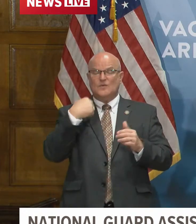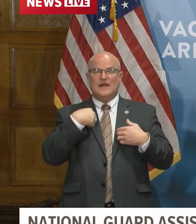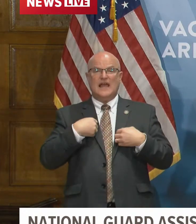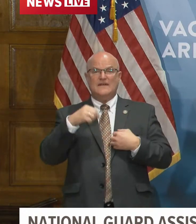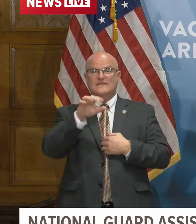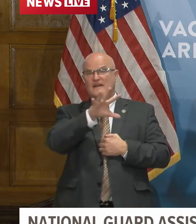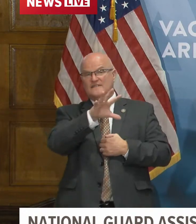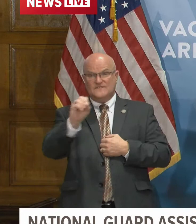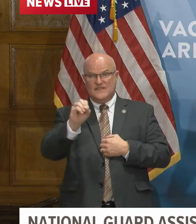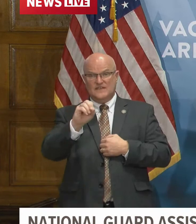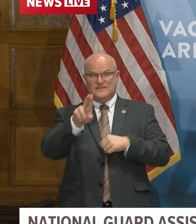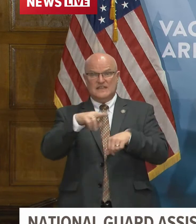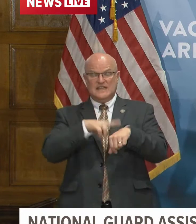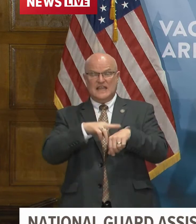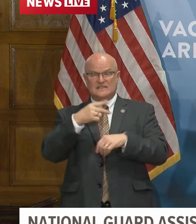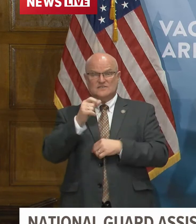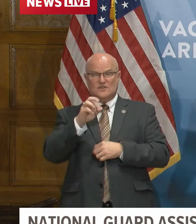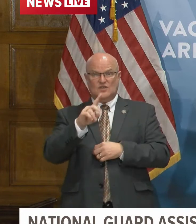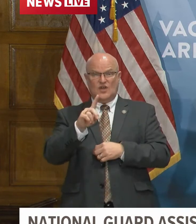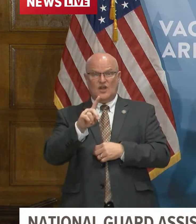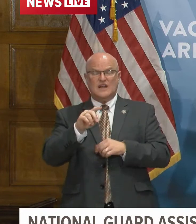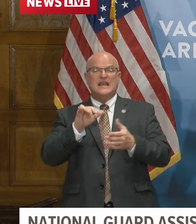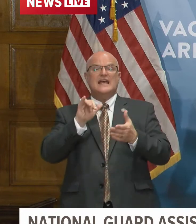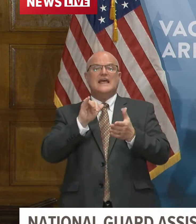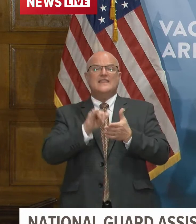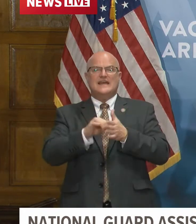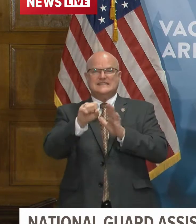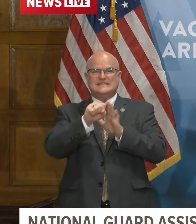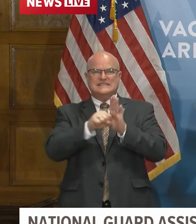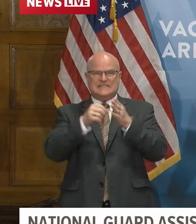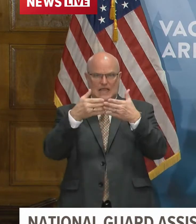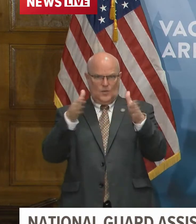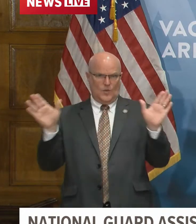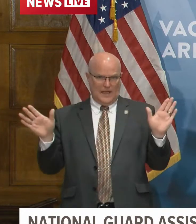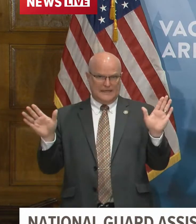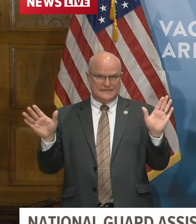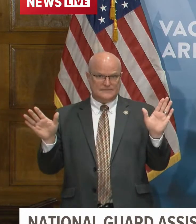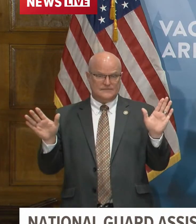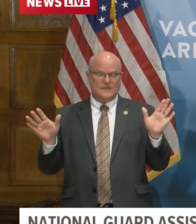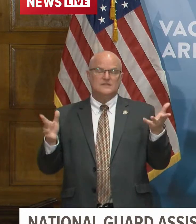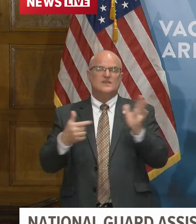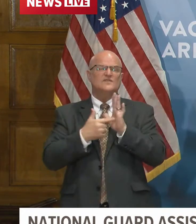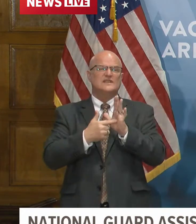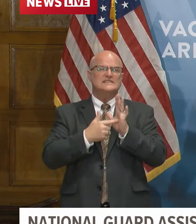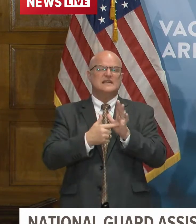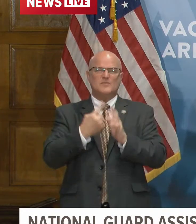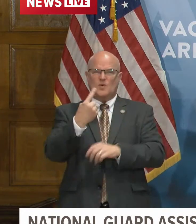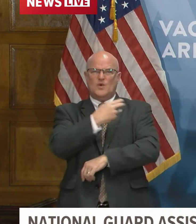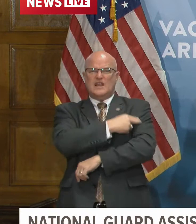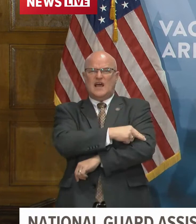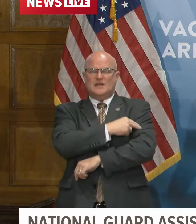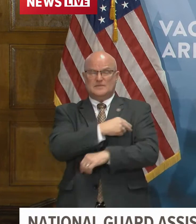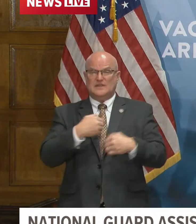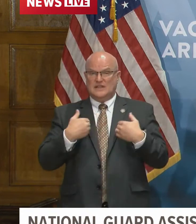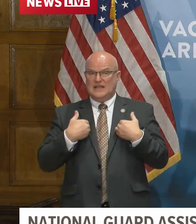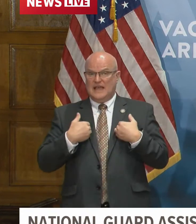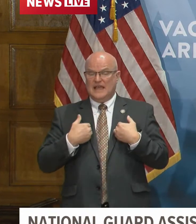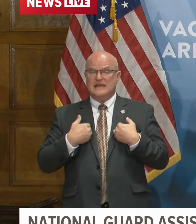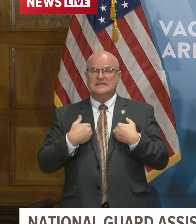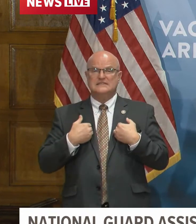out 50 National Guard, that is statewide. And so, for example, one hospital that has